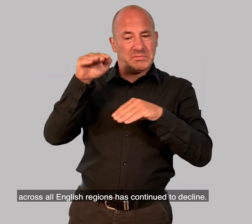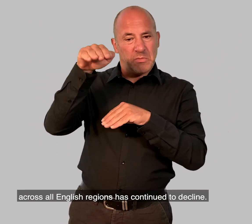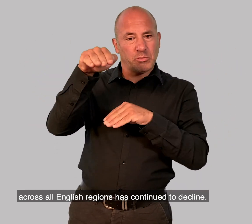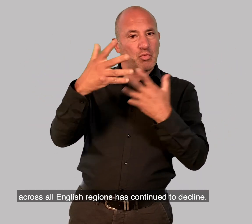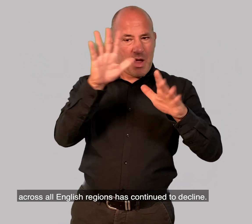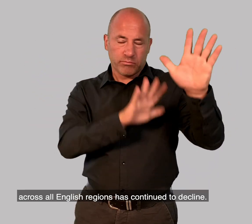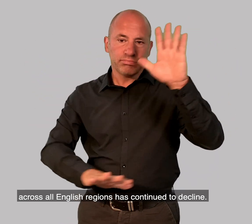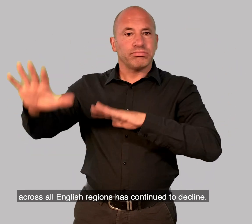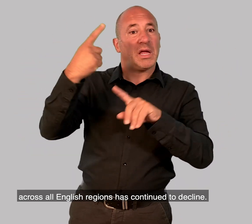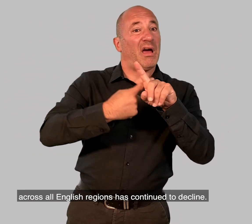continued to decline.